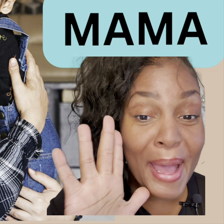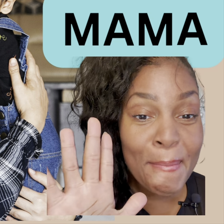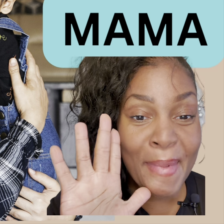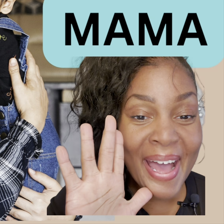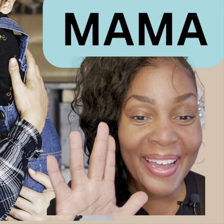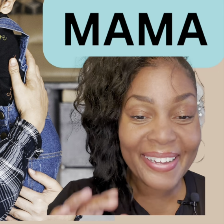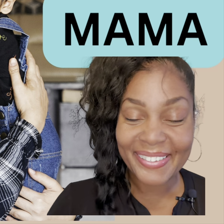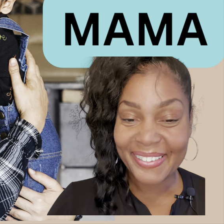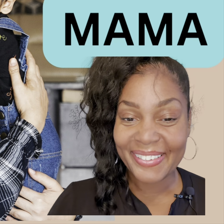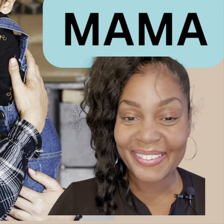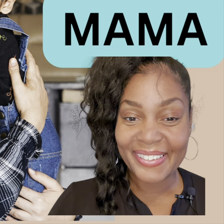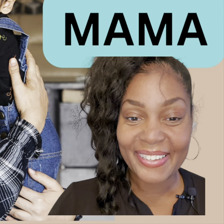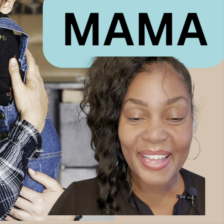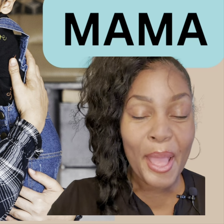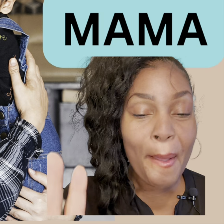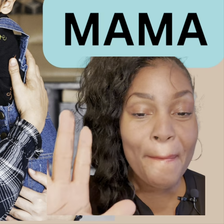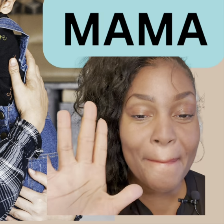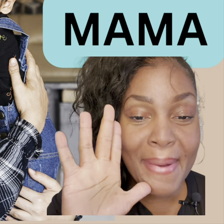mama,